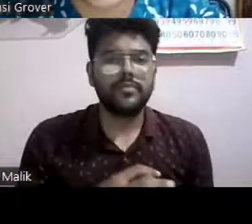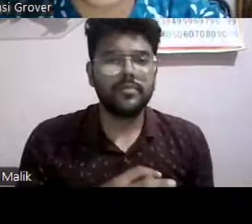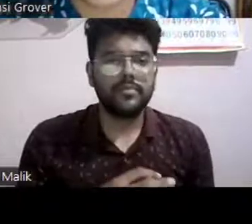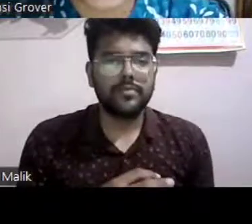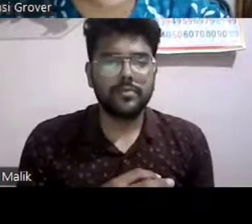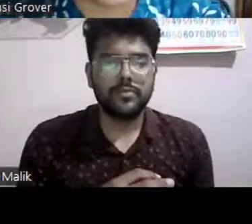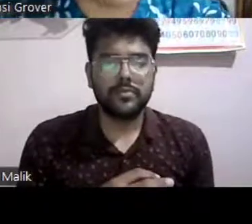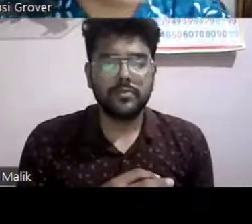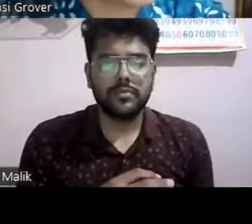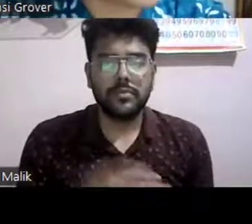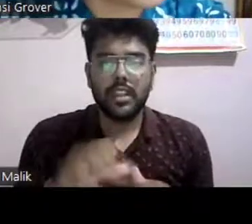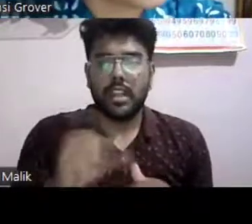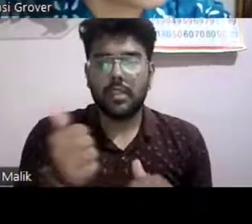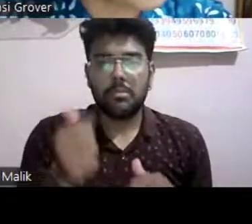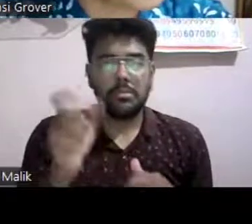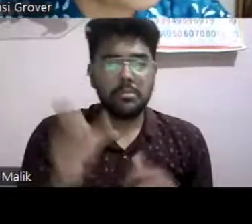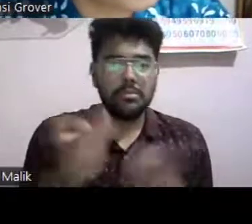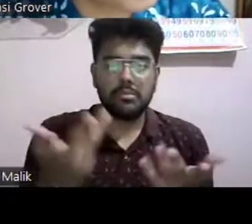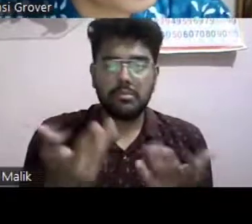Anyone?